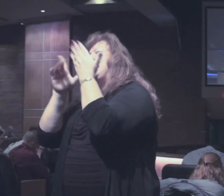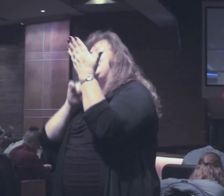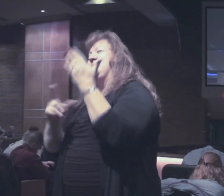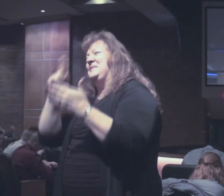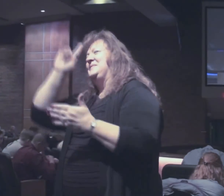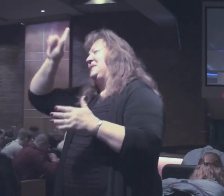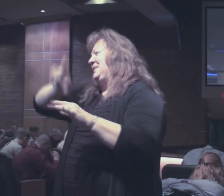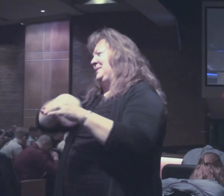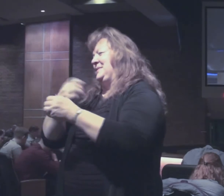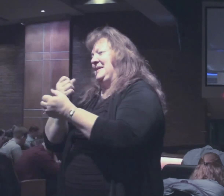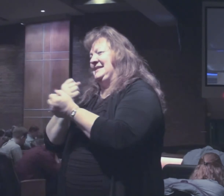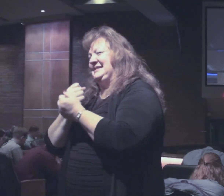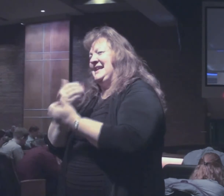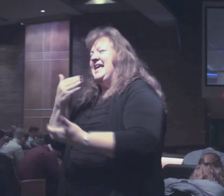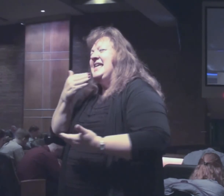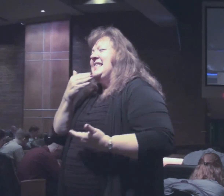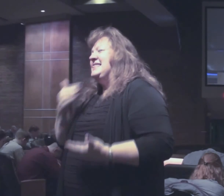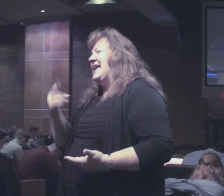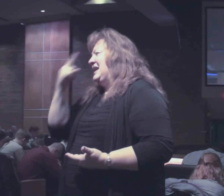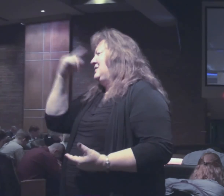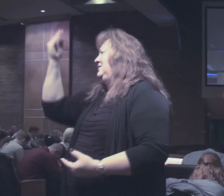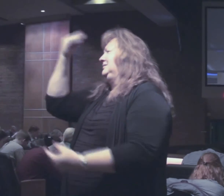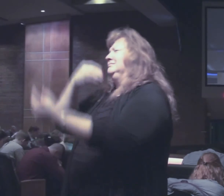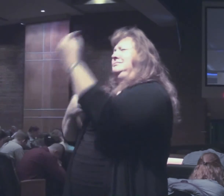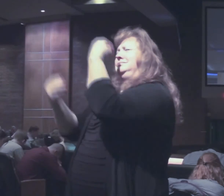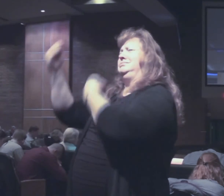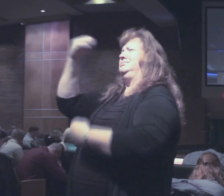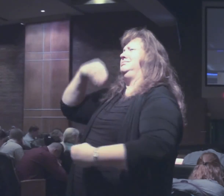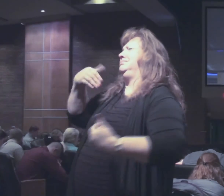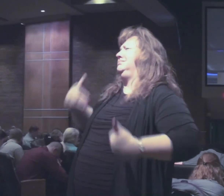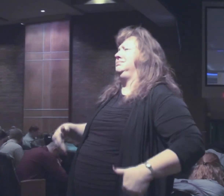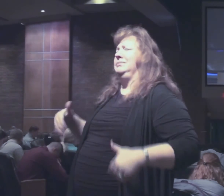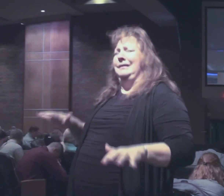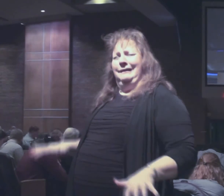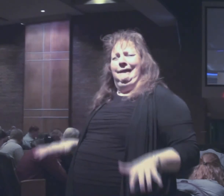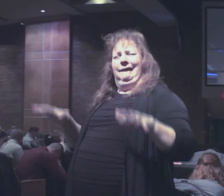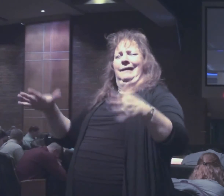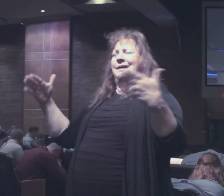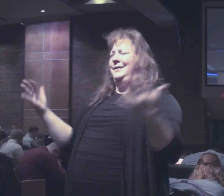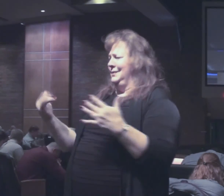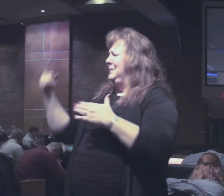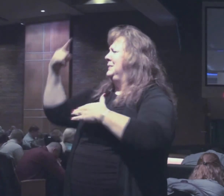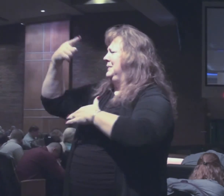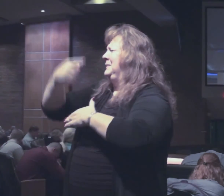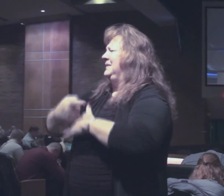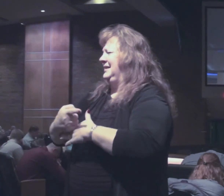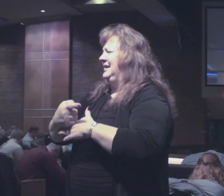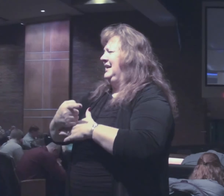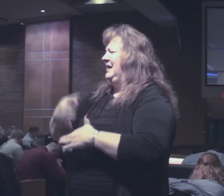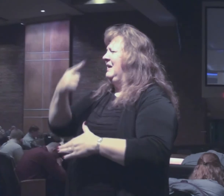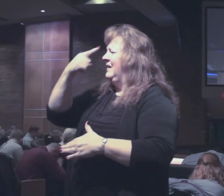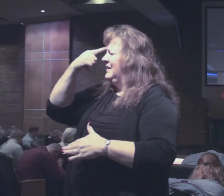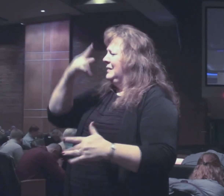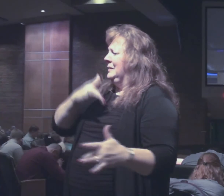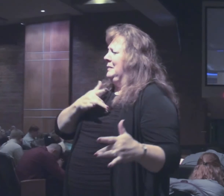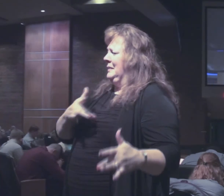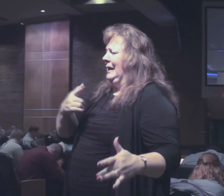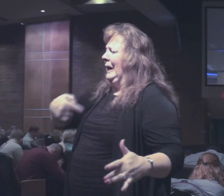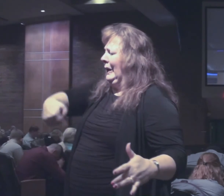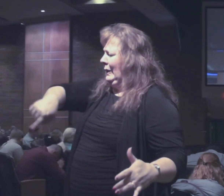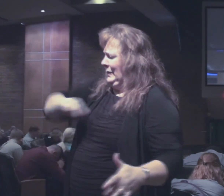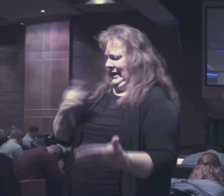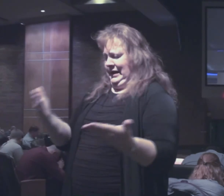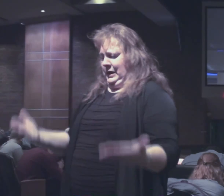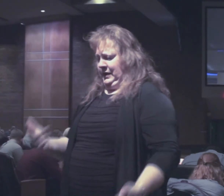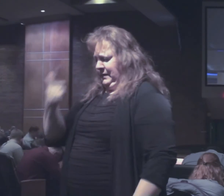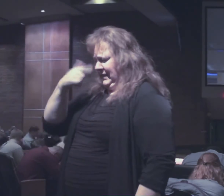grace. Thank you for all you provide for us. Lord, we're gathered in this auditorium. For the most part, we are